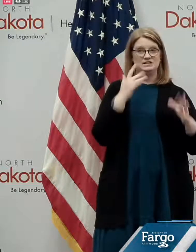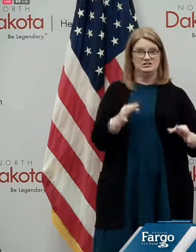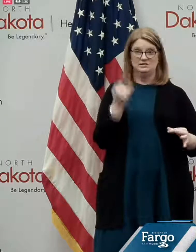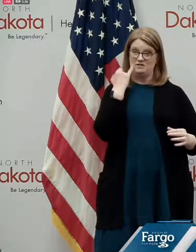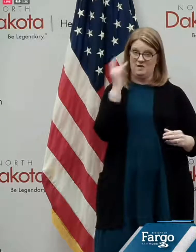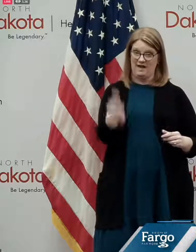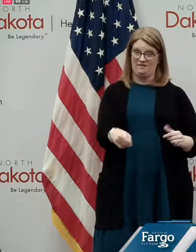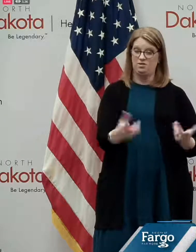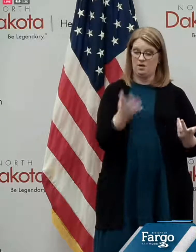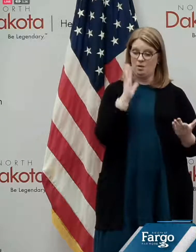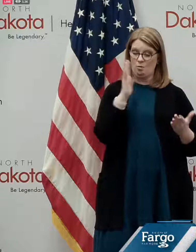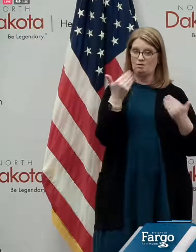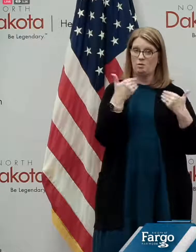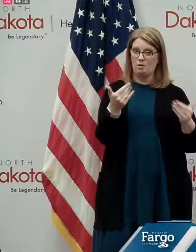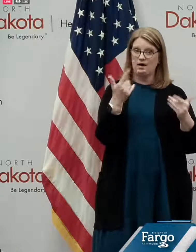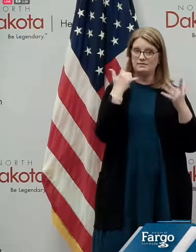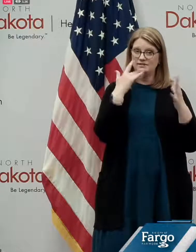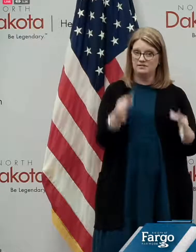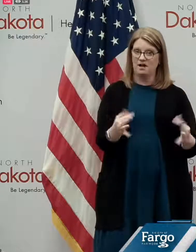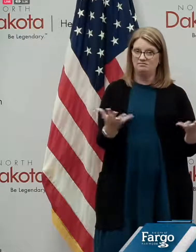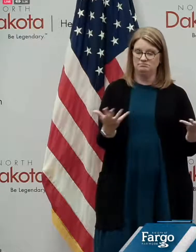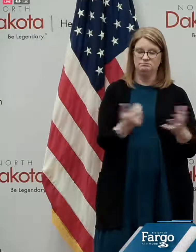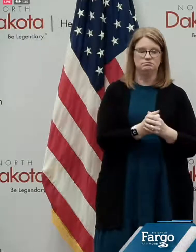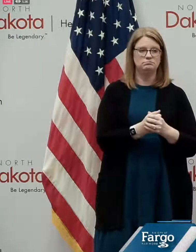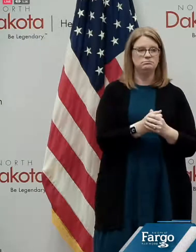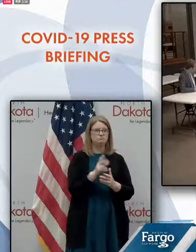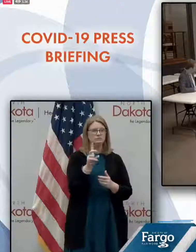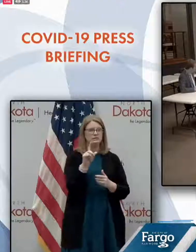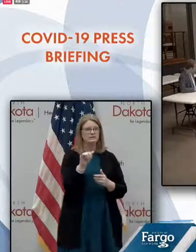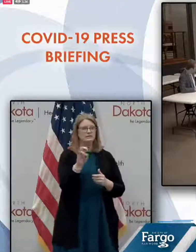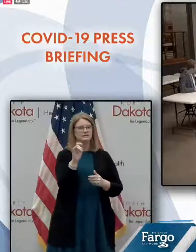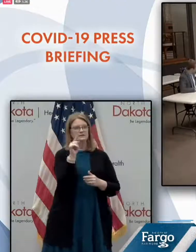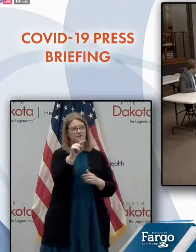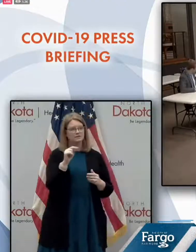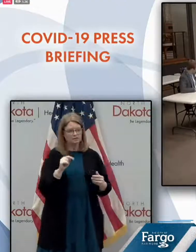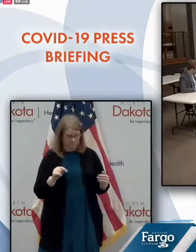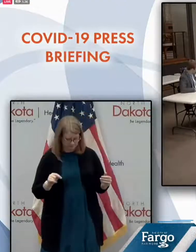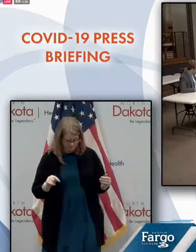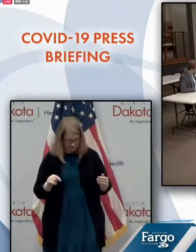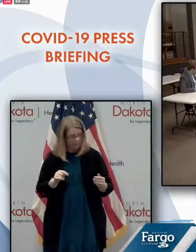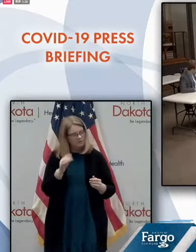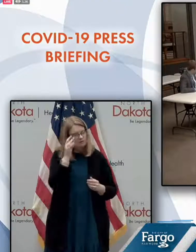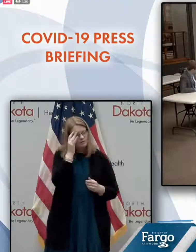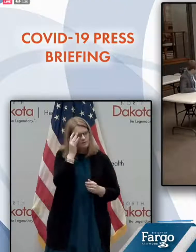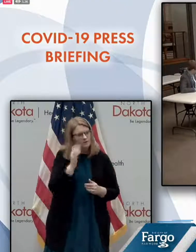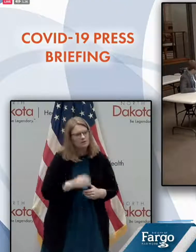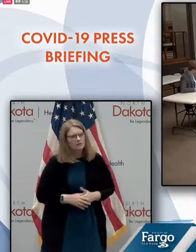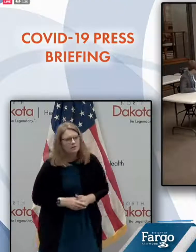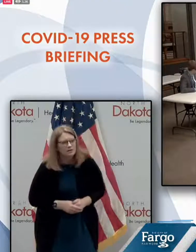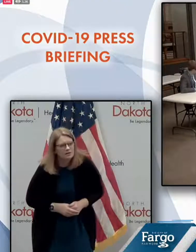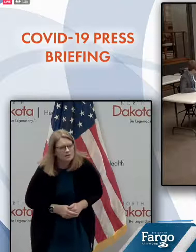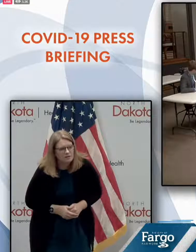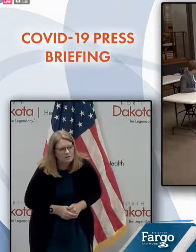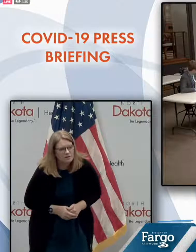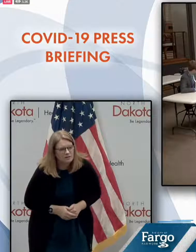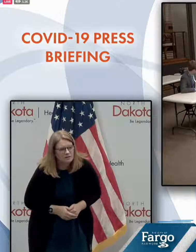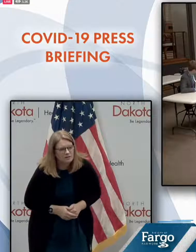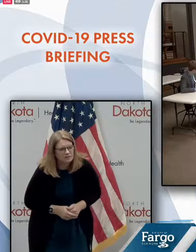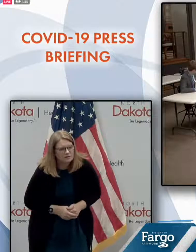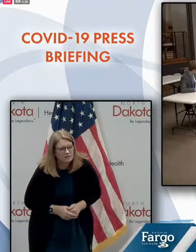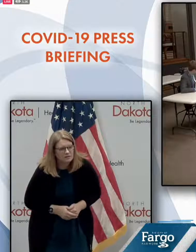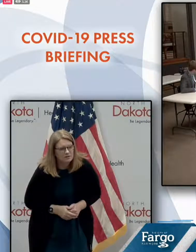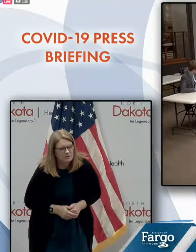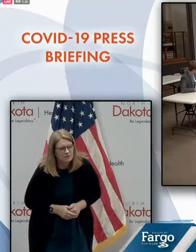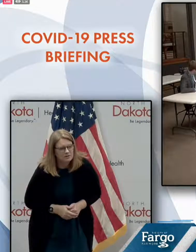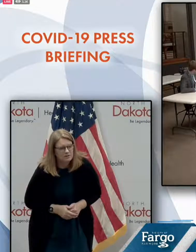to. I'm going to go Dave and then Tom. Congress is fighting right now, or arguing or negotiating, whatever you want to